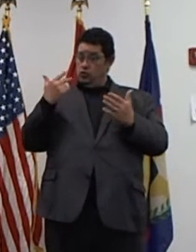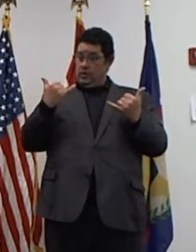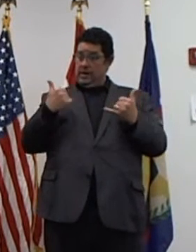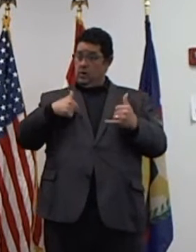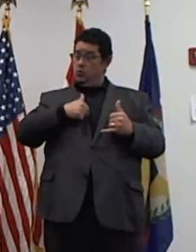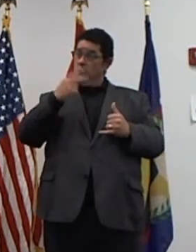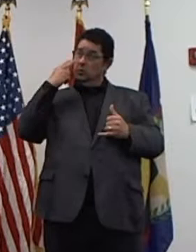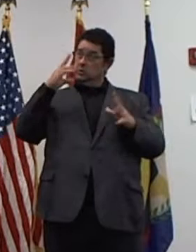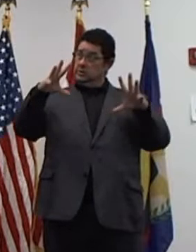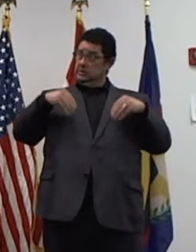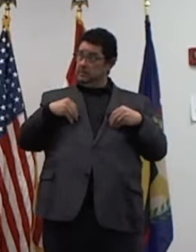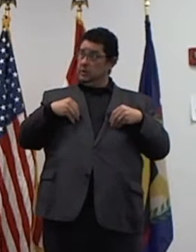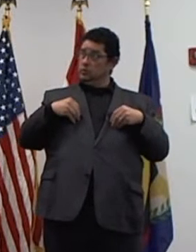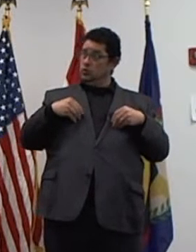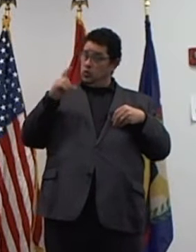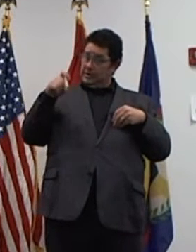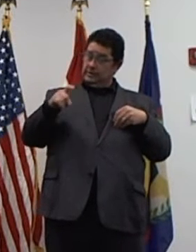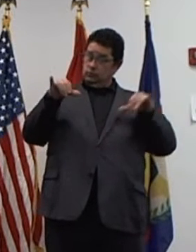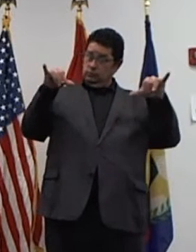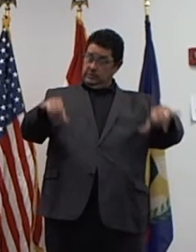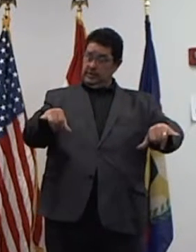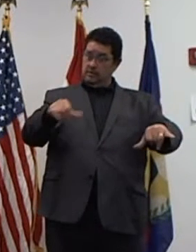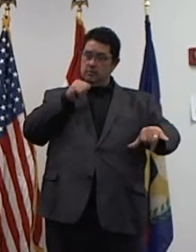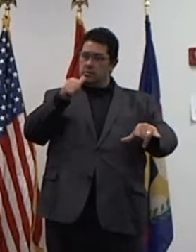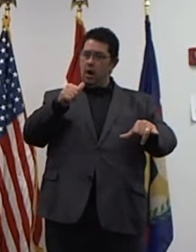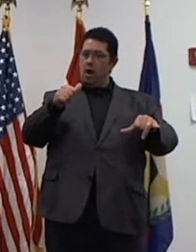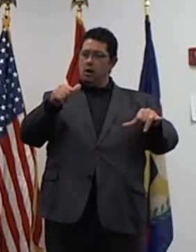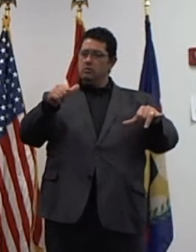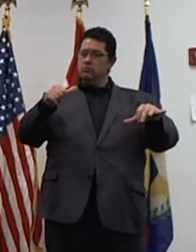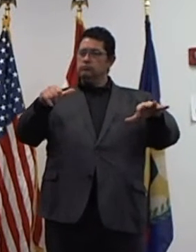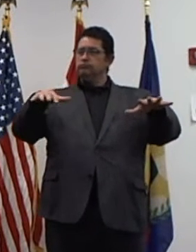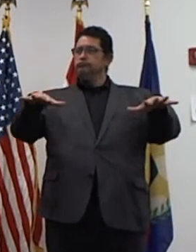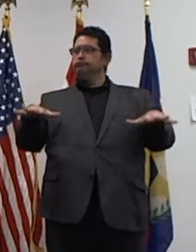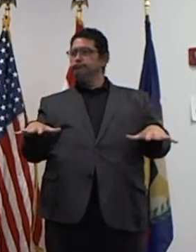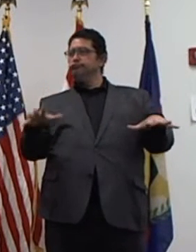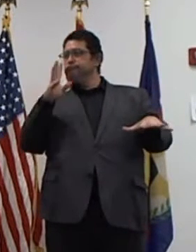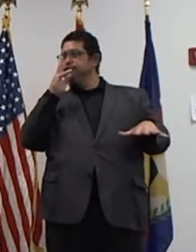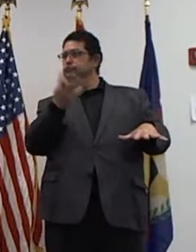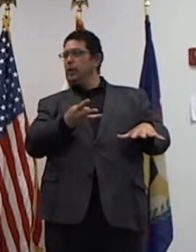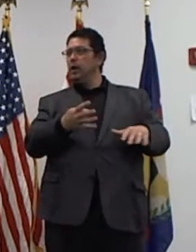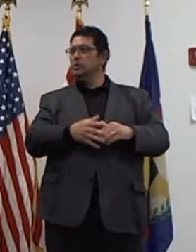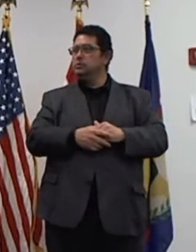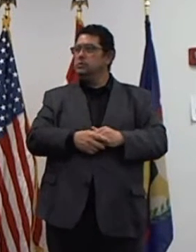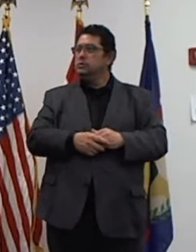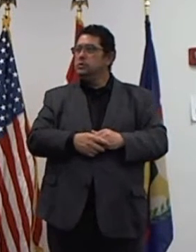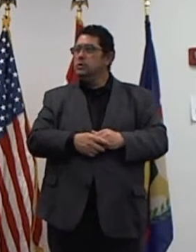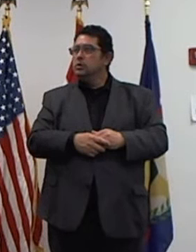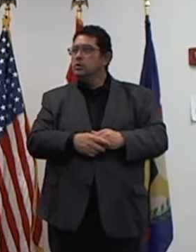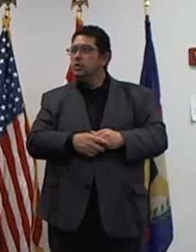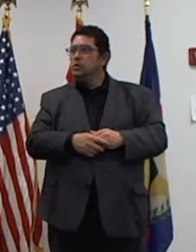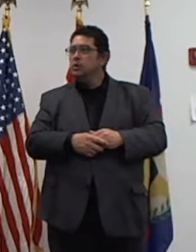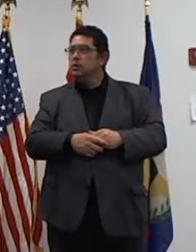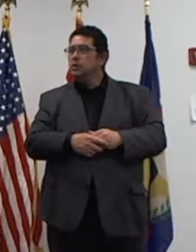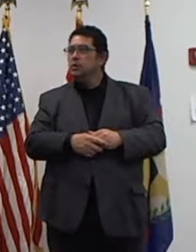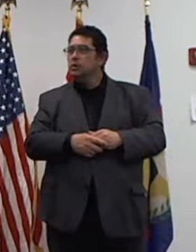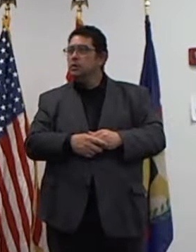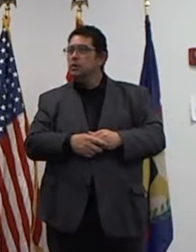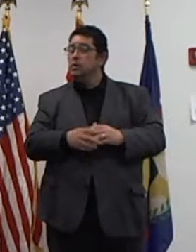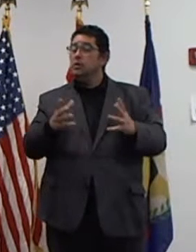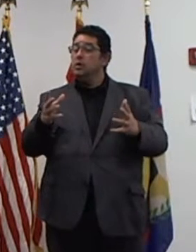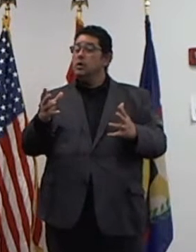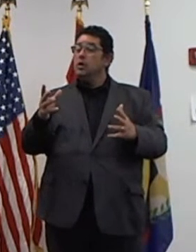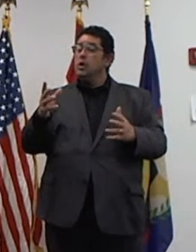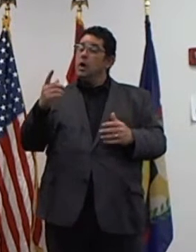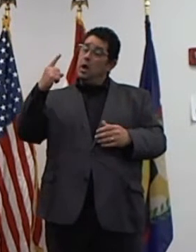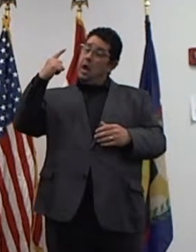We just need to stay there and not relax and be vigilant. And there is no timeline to go back to 100% capacity? Yeah,